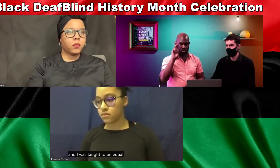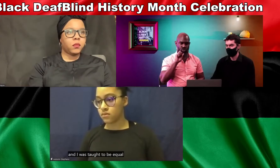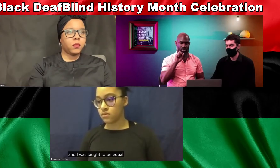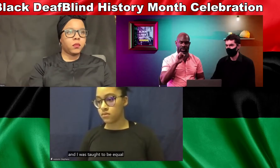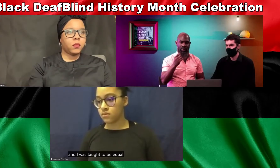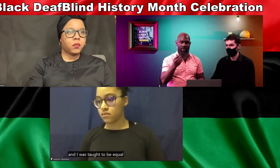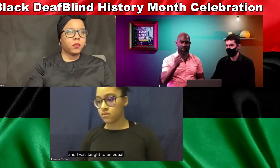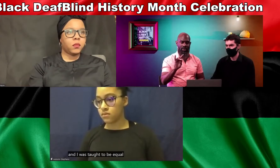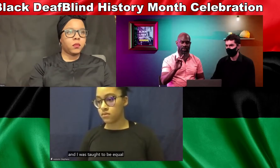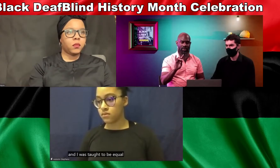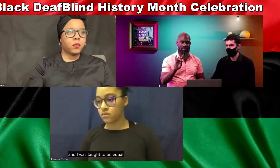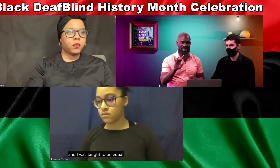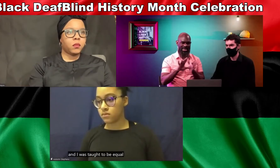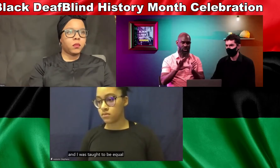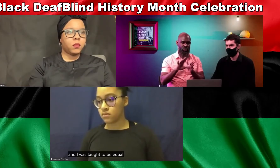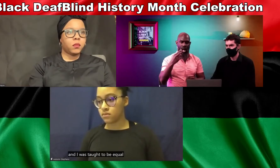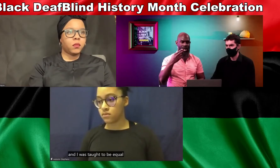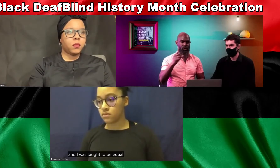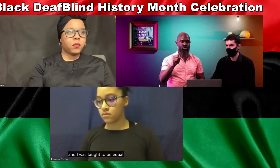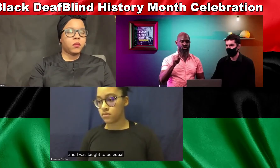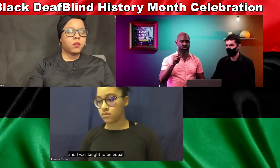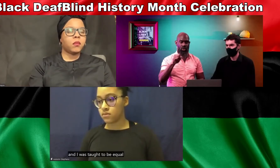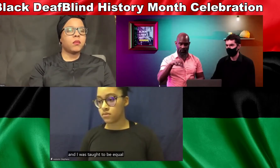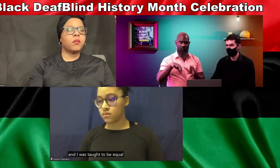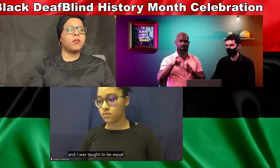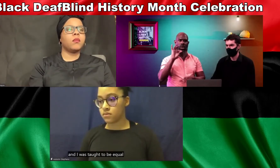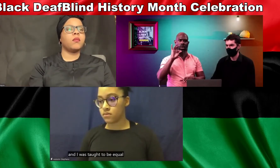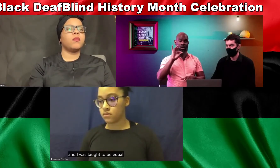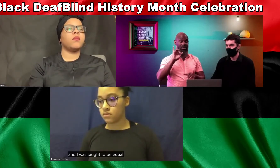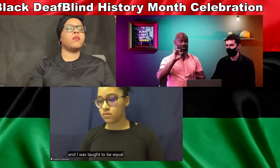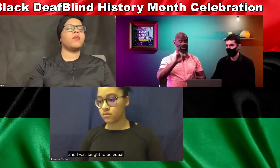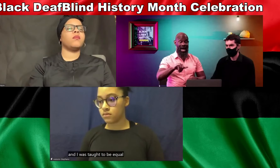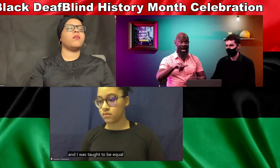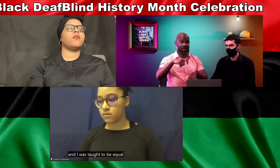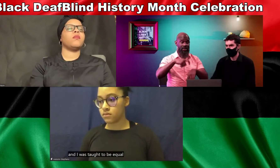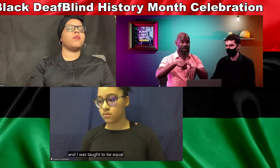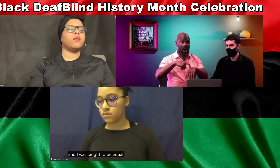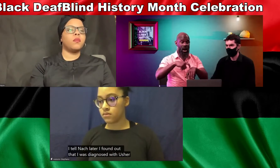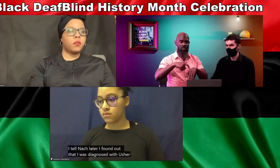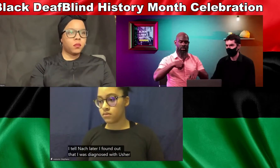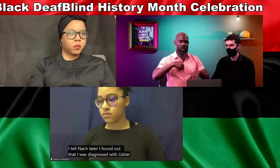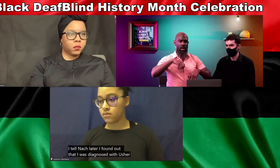Until much later, I found out that I was diagnosed with Usher syndrome.